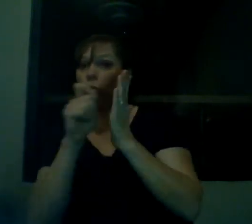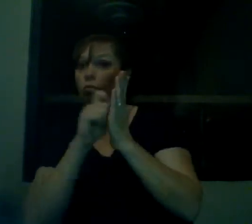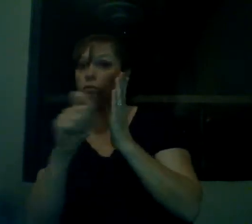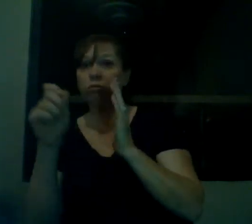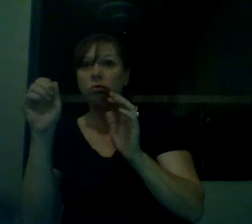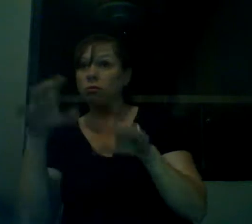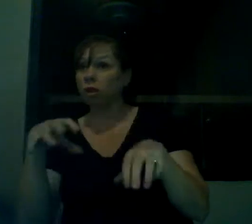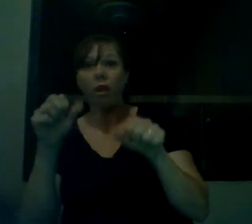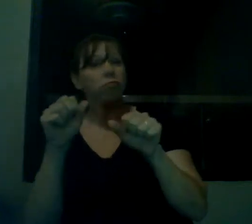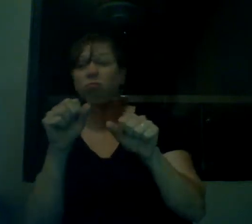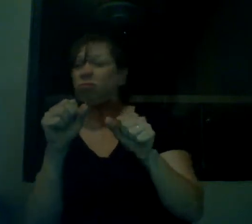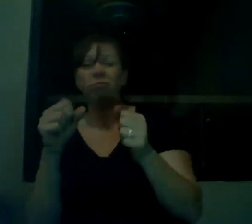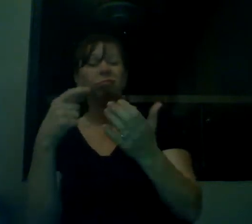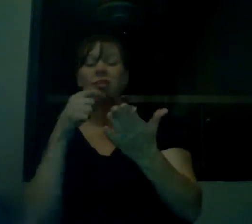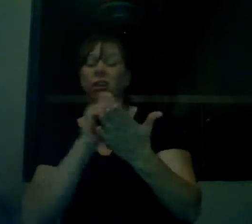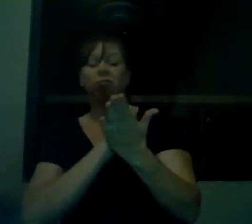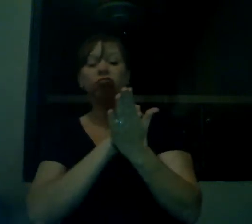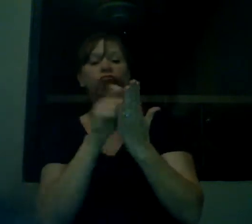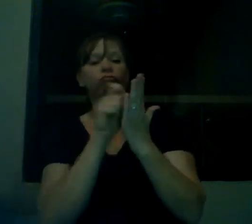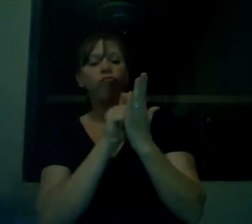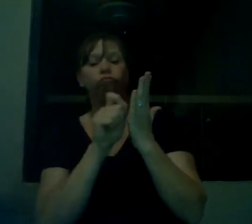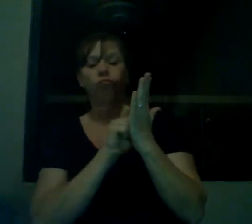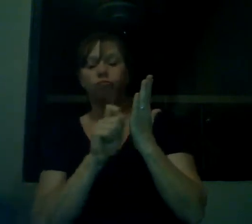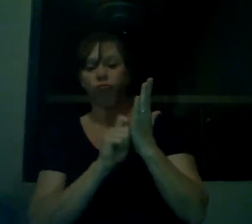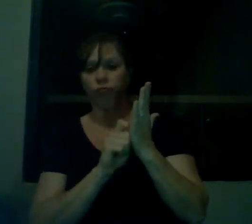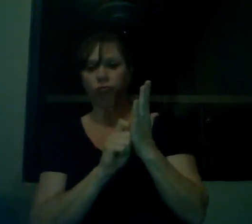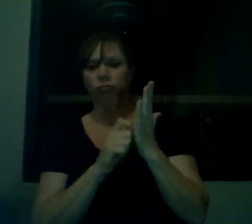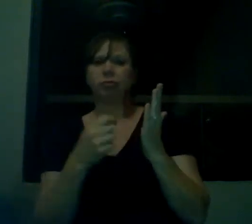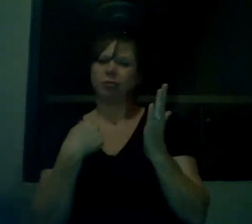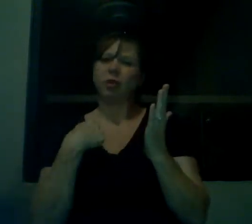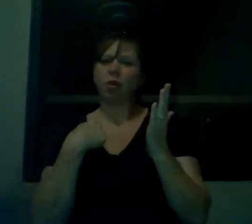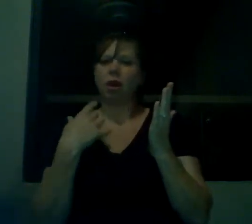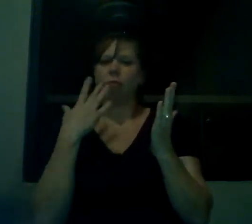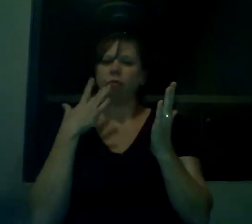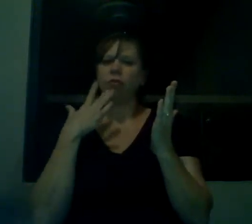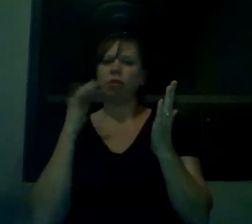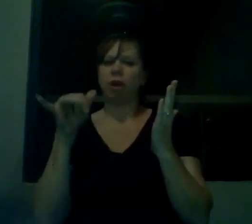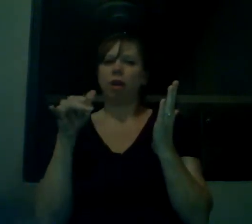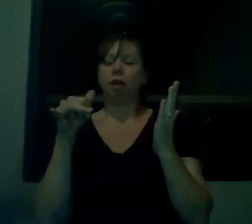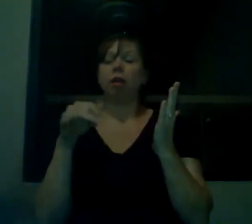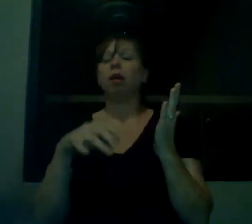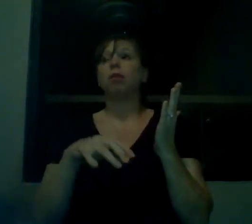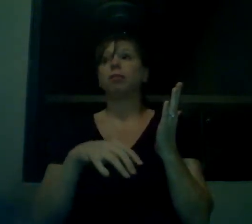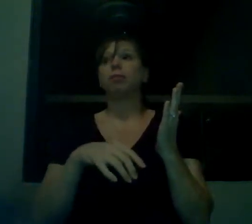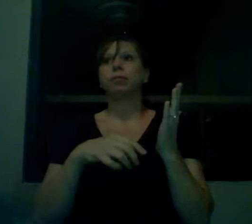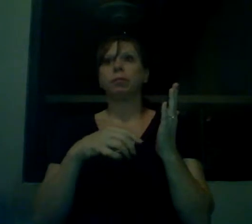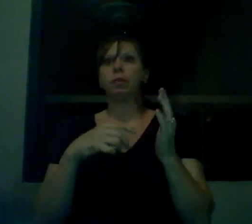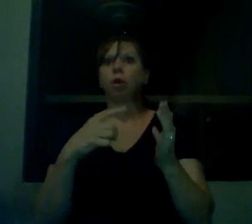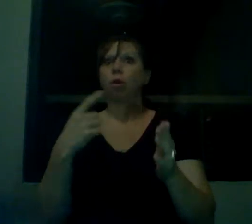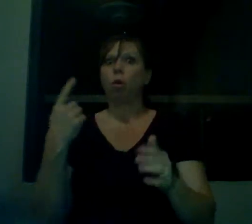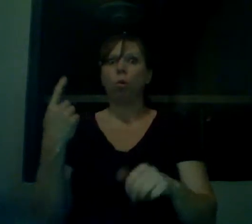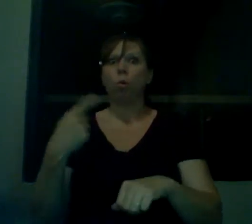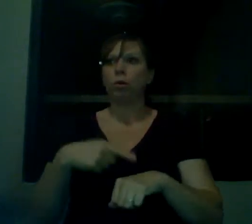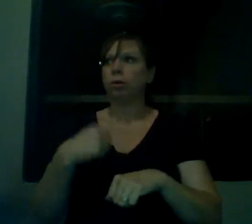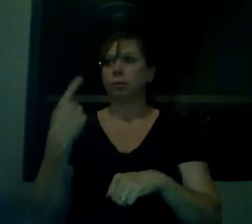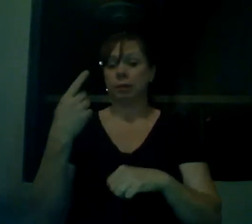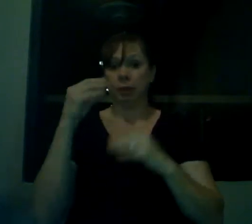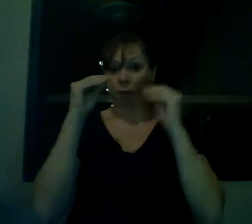I didn't even realize it took a teacher to tell me, hey, you need to learn to write cursive. She taught me in second